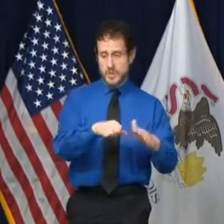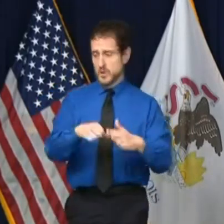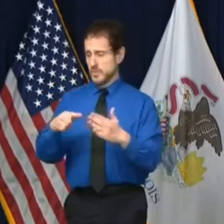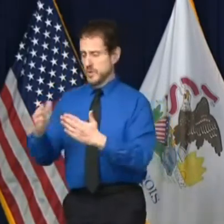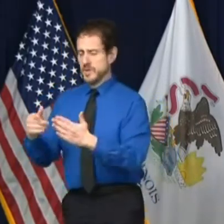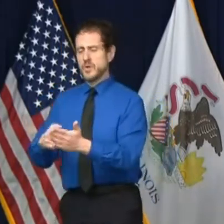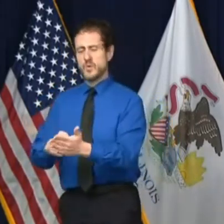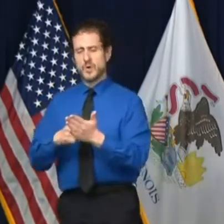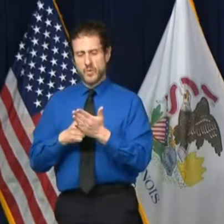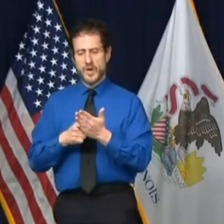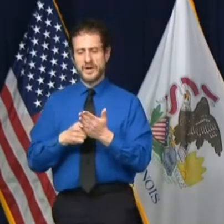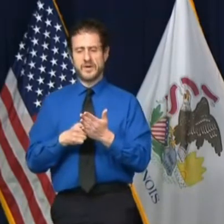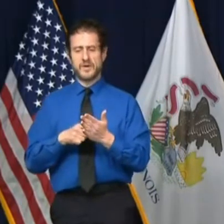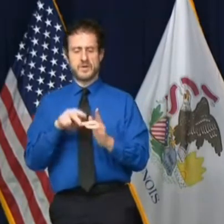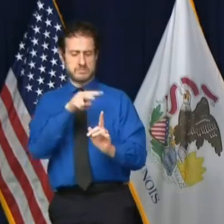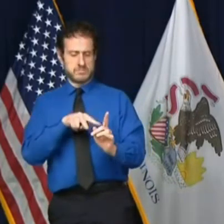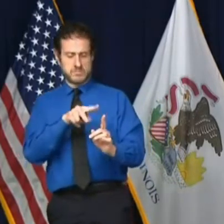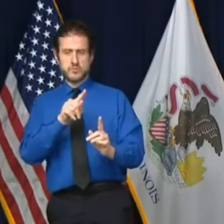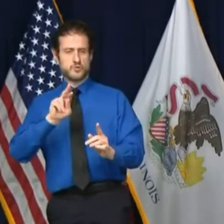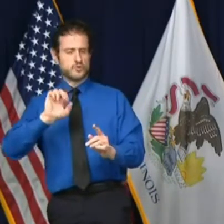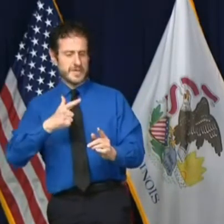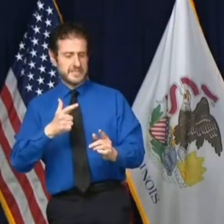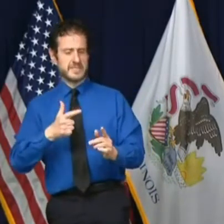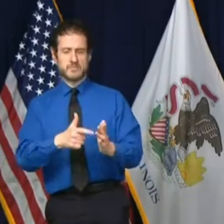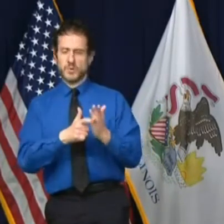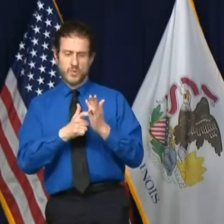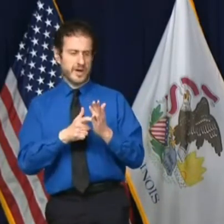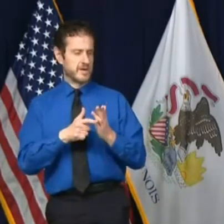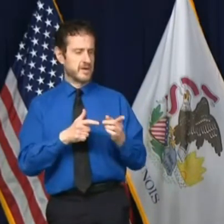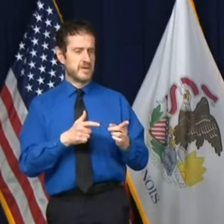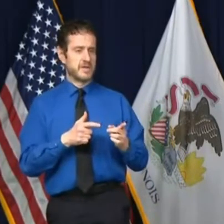mandatory tracing program, or for the mandatory tracing